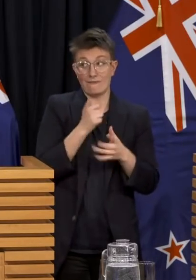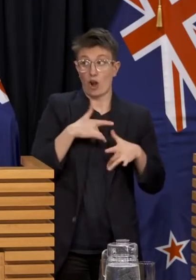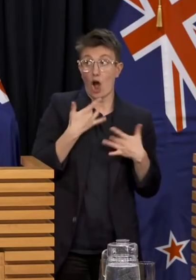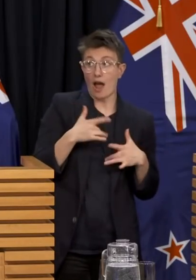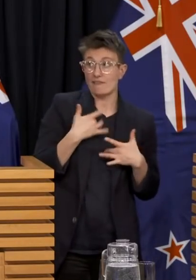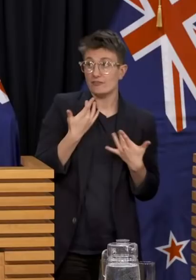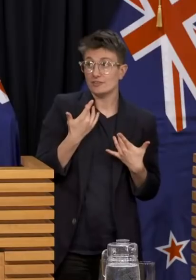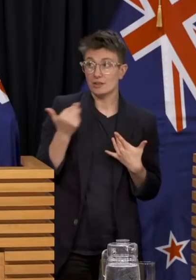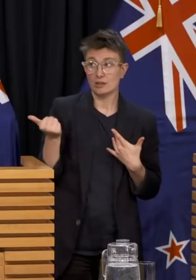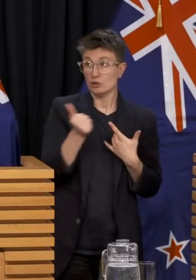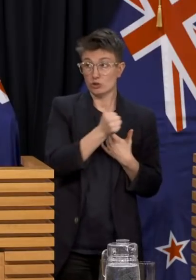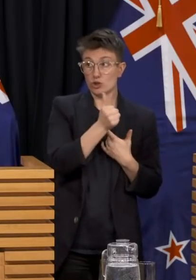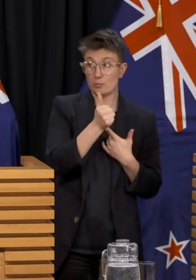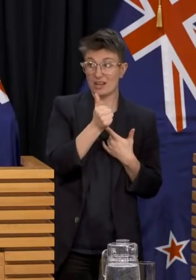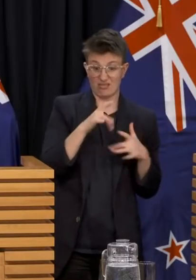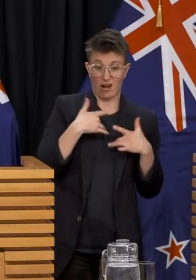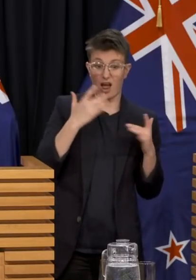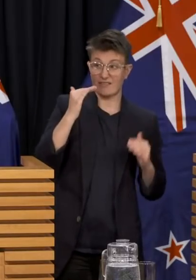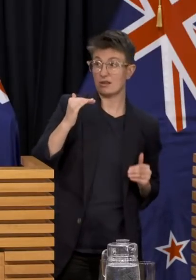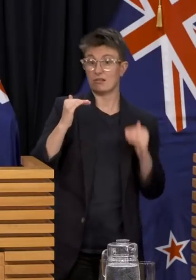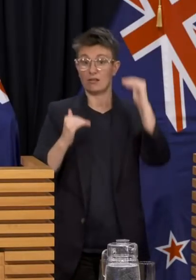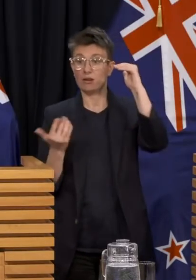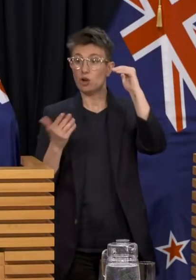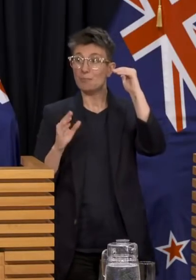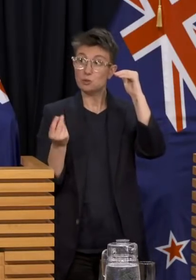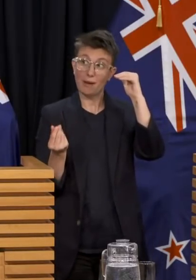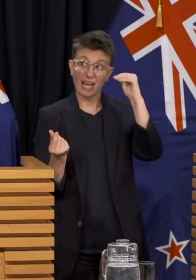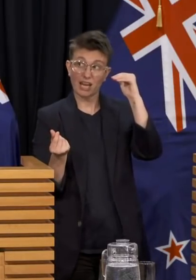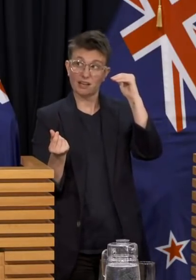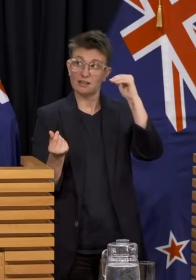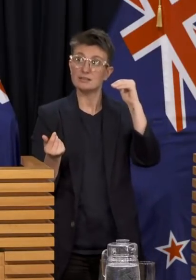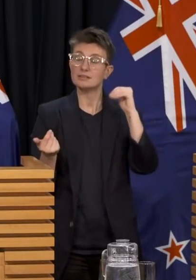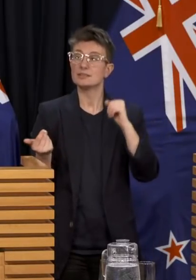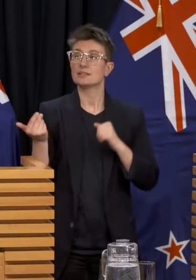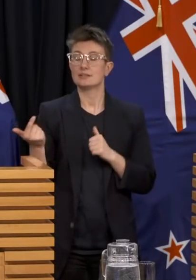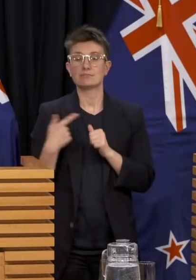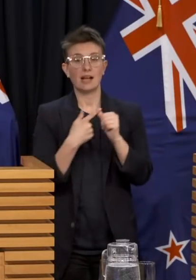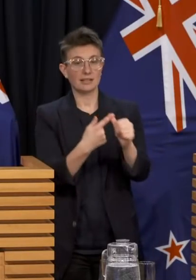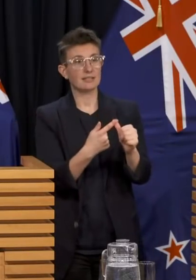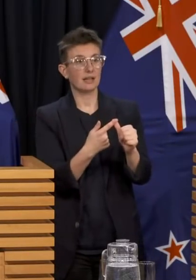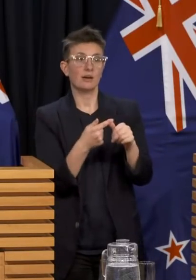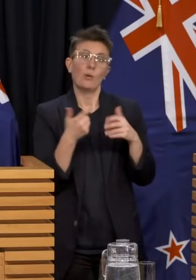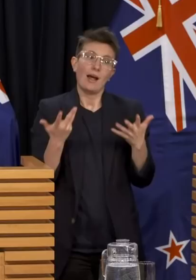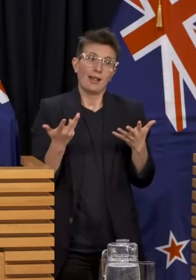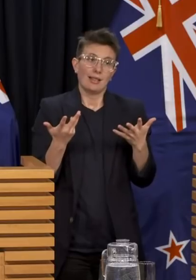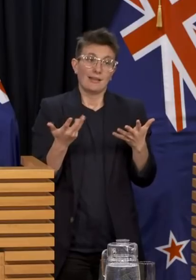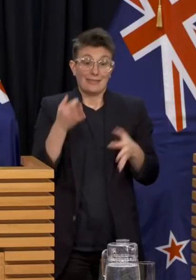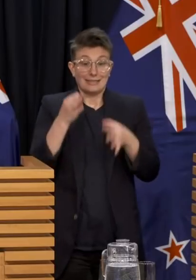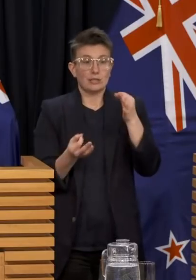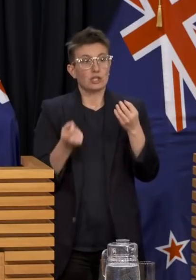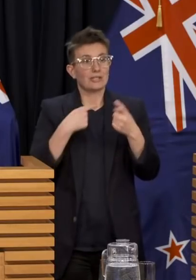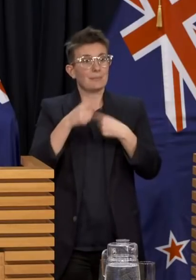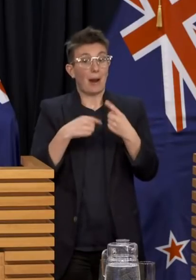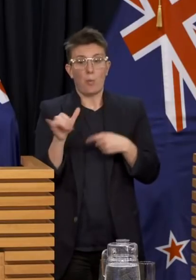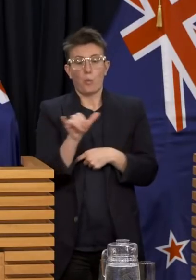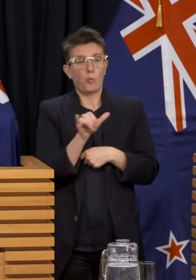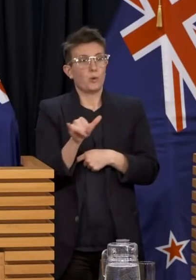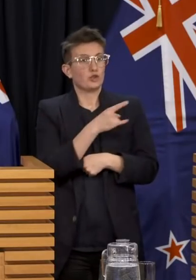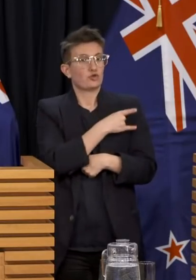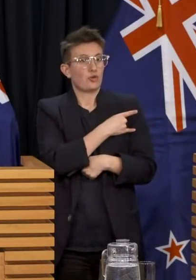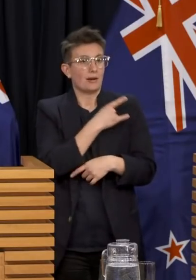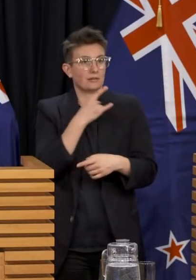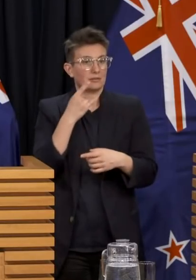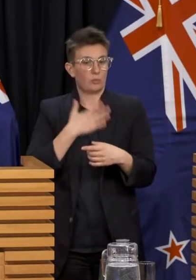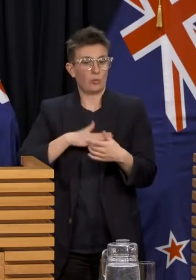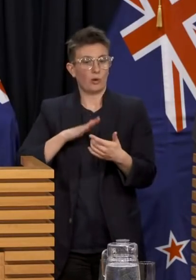as I've said, decisions around what drugs are funded, they are rightly made by those who are in a position to make those